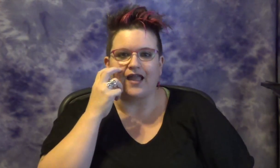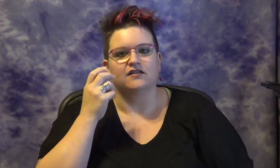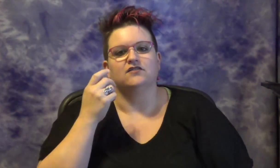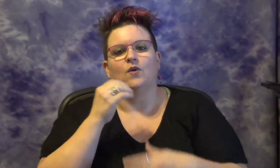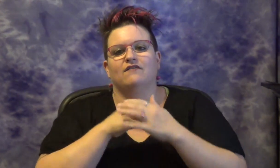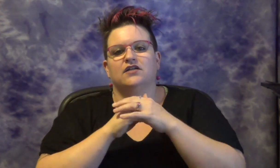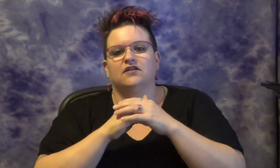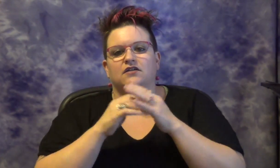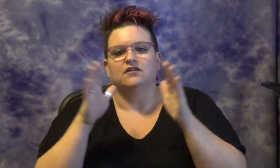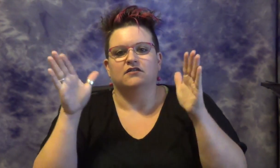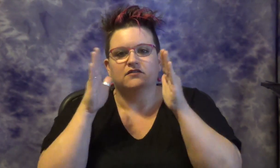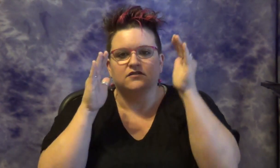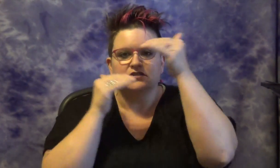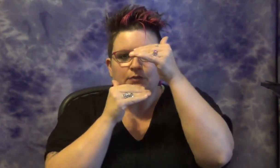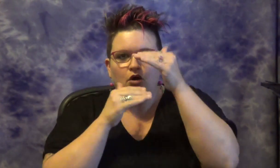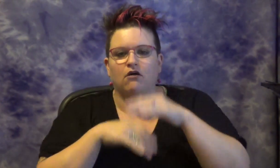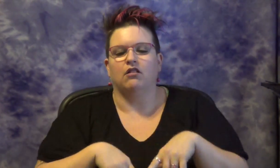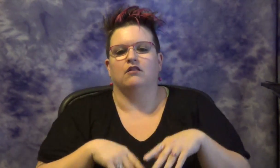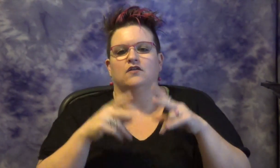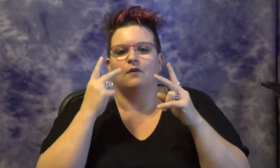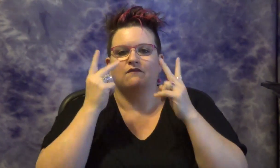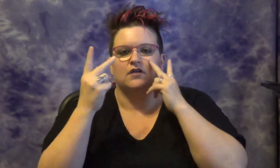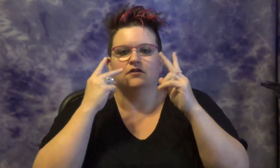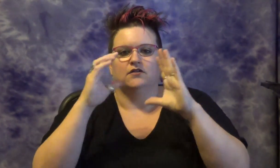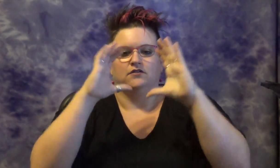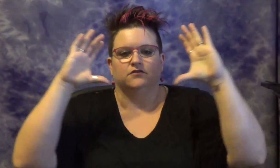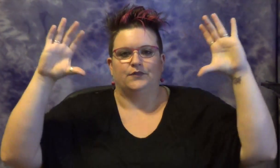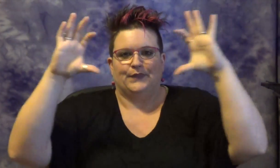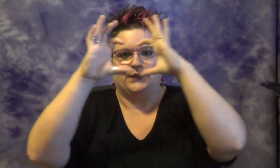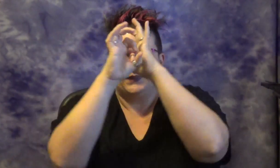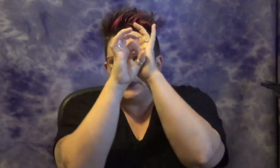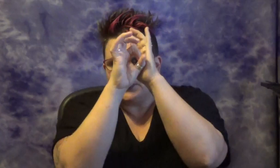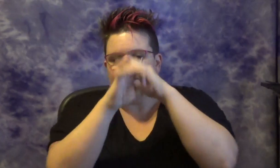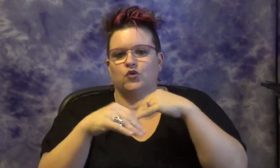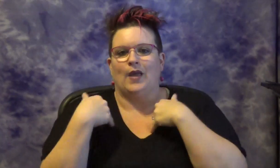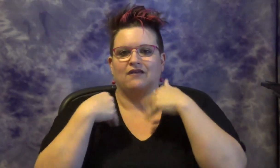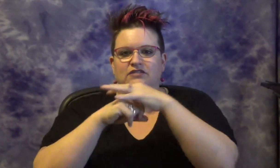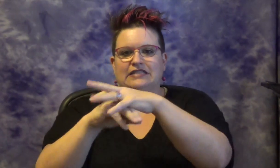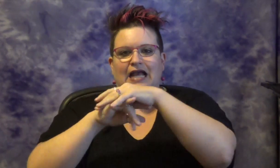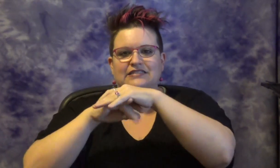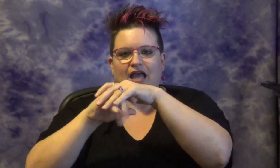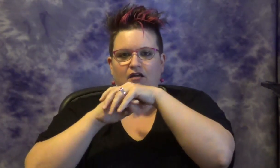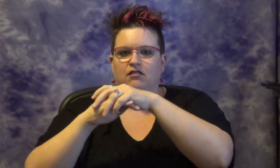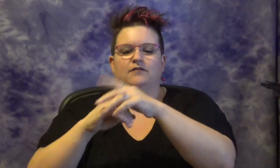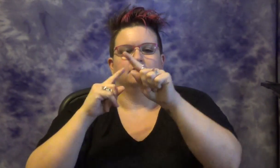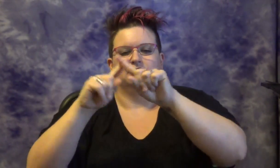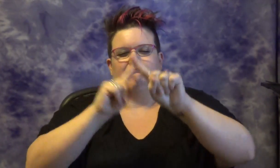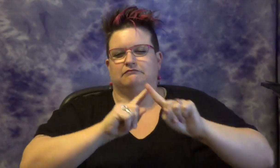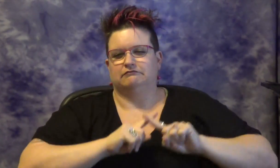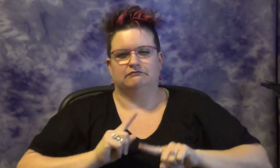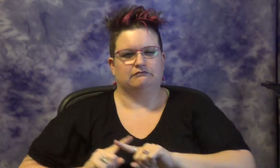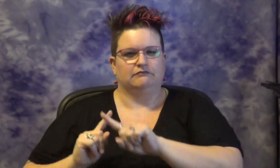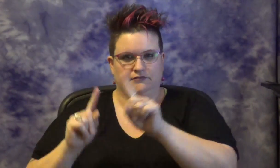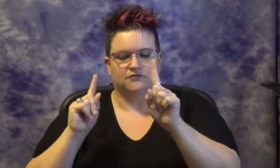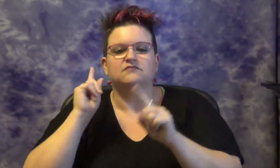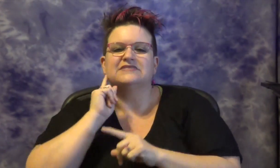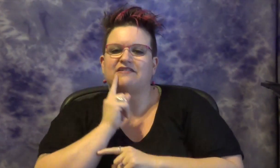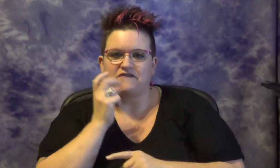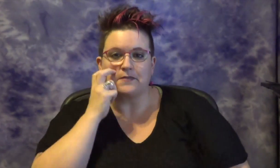And then you have deaf blind. That community has, low vision, high vision, but it could also